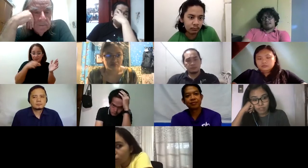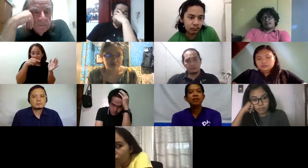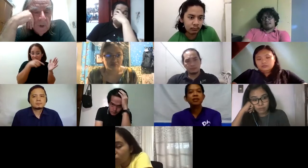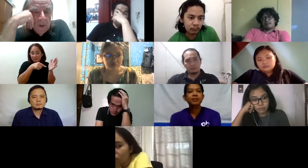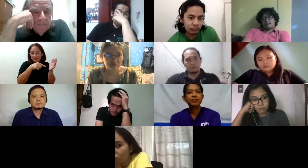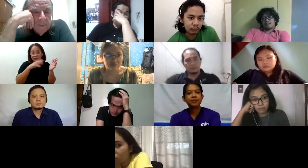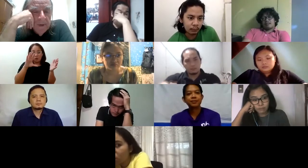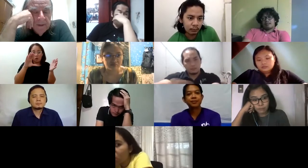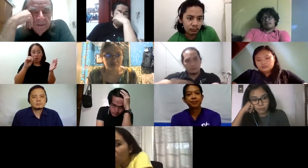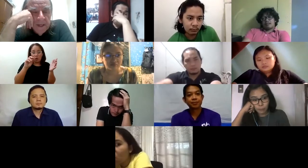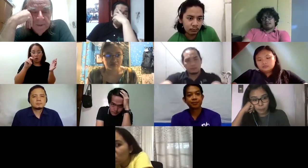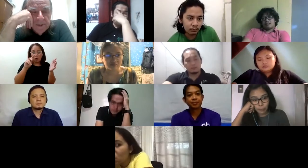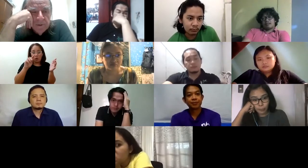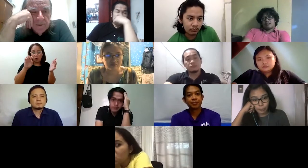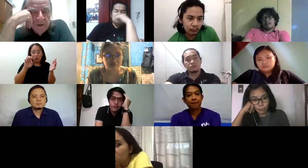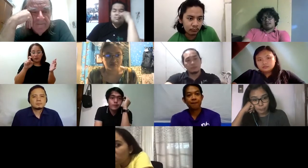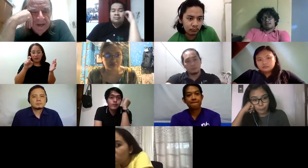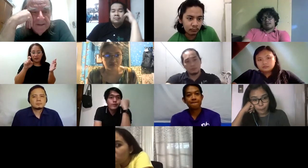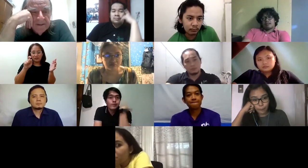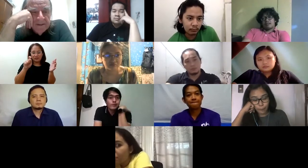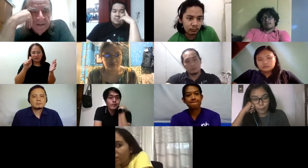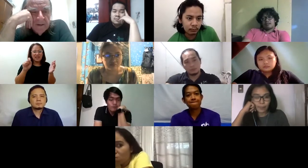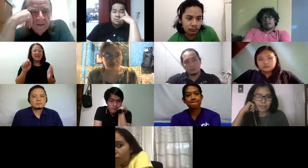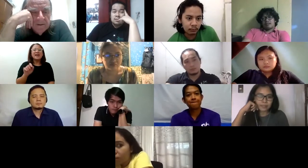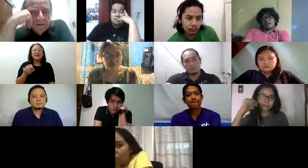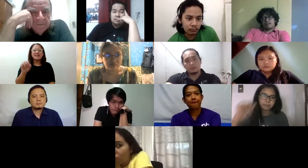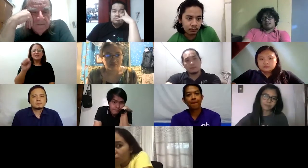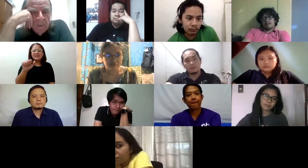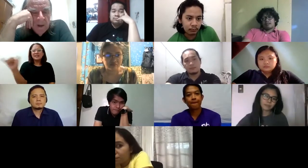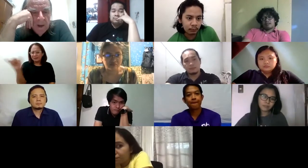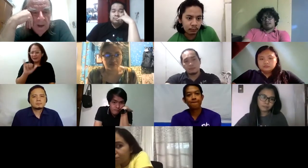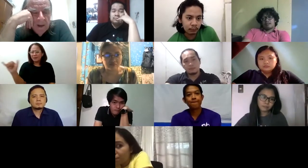Okay, I mean, the same is true of ASL also.